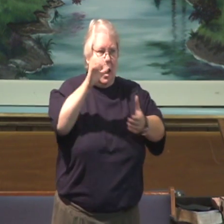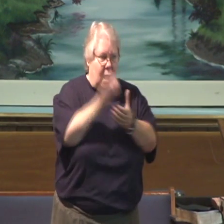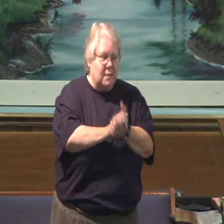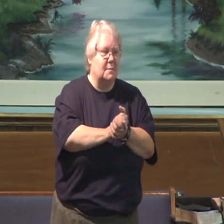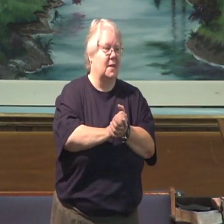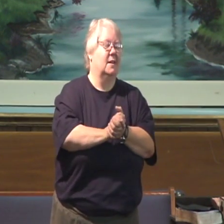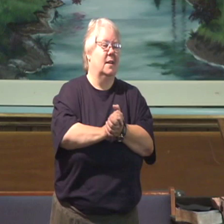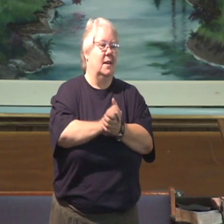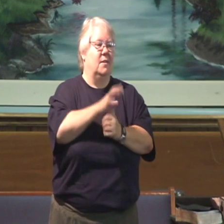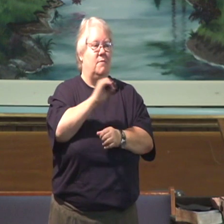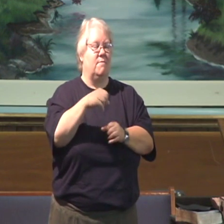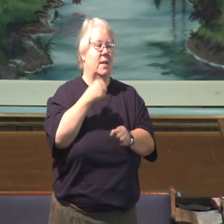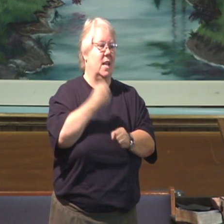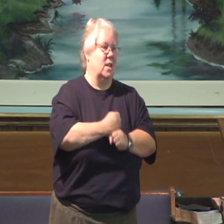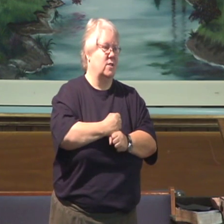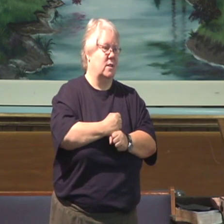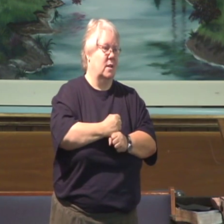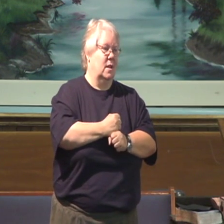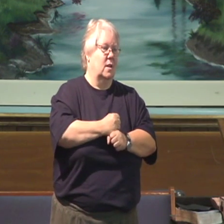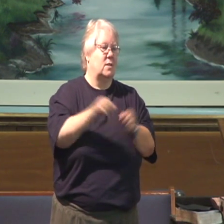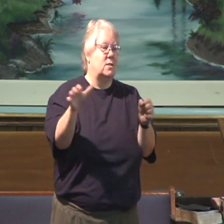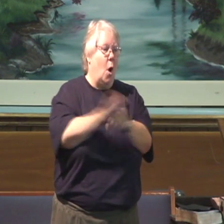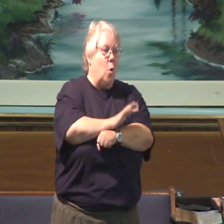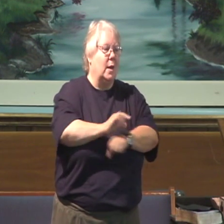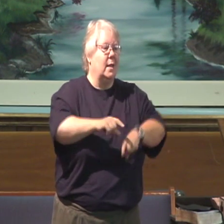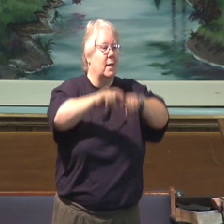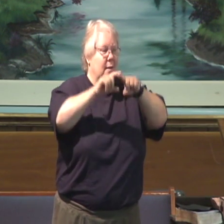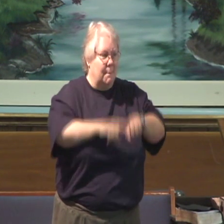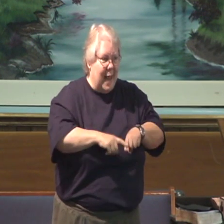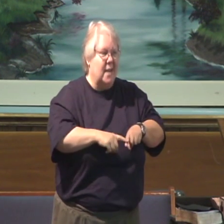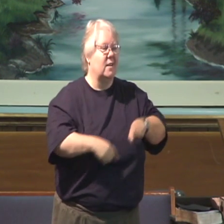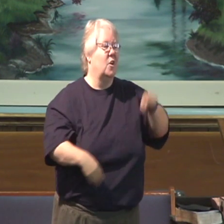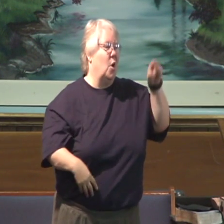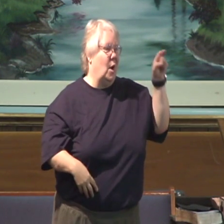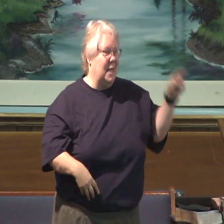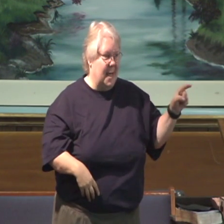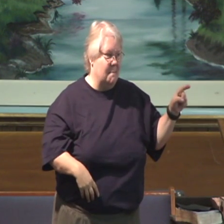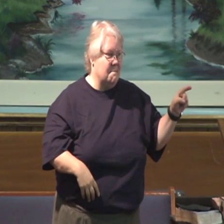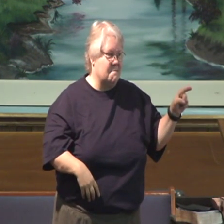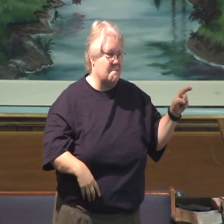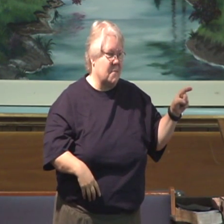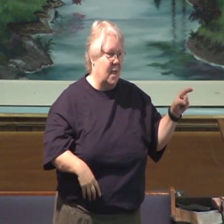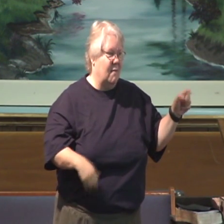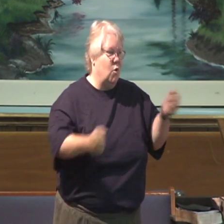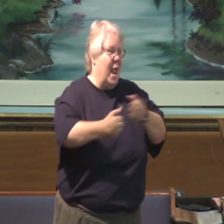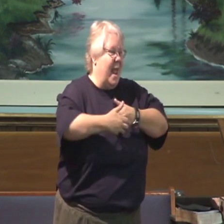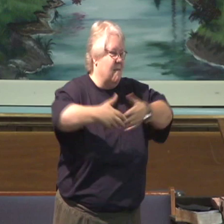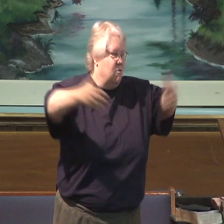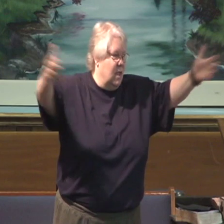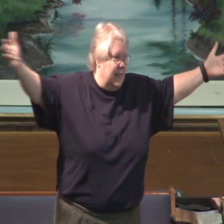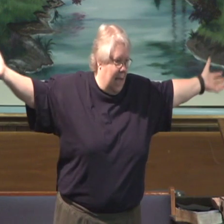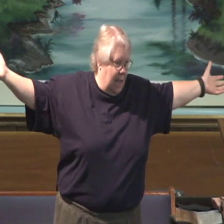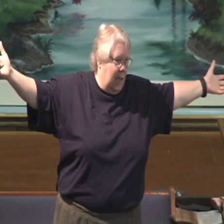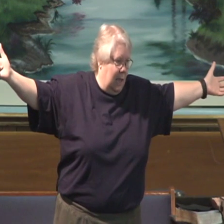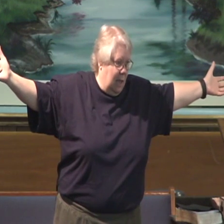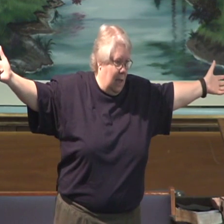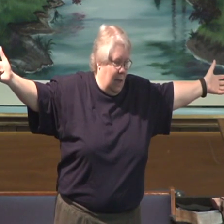right. Husband, it should be totally dependent on him. For